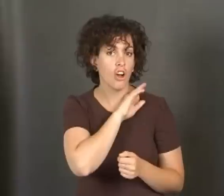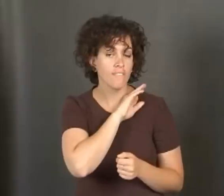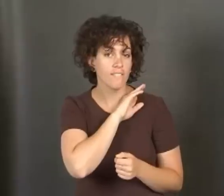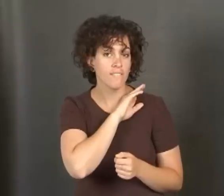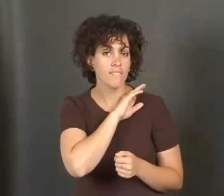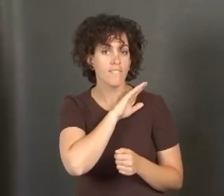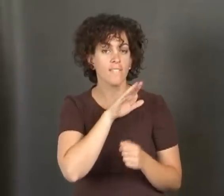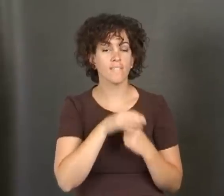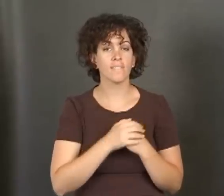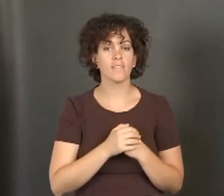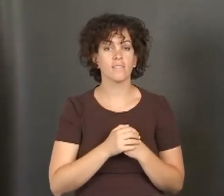Scarf.